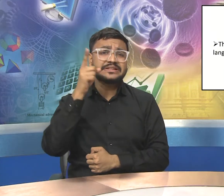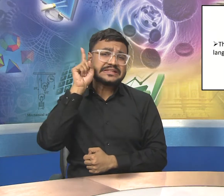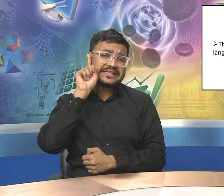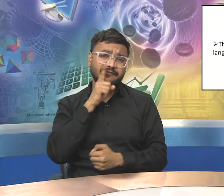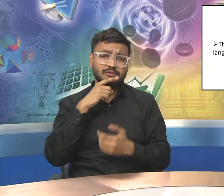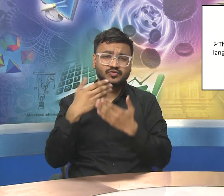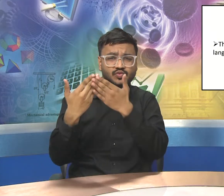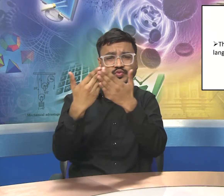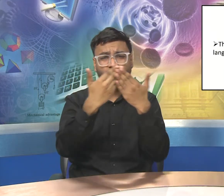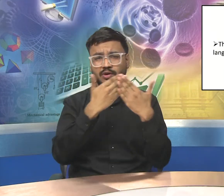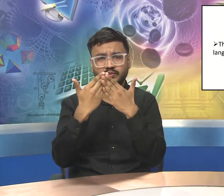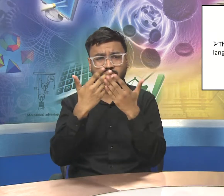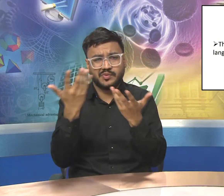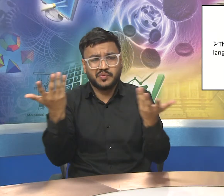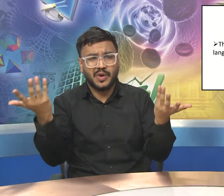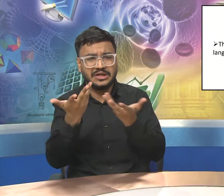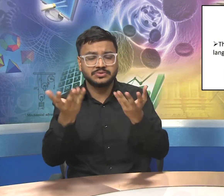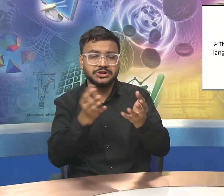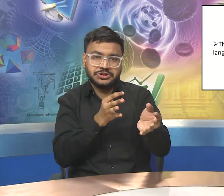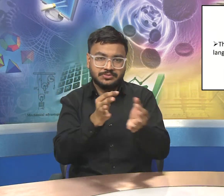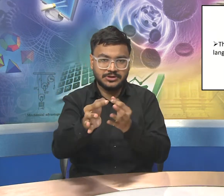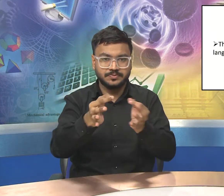First, we will look at the first deaf school.